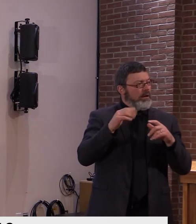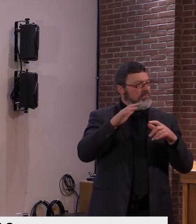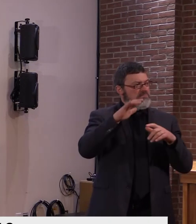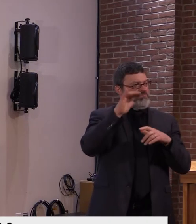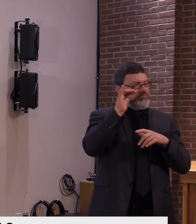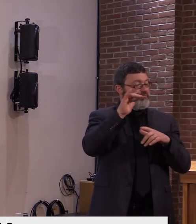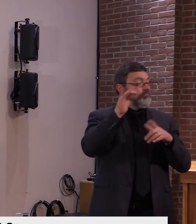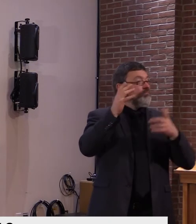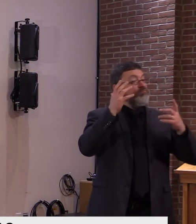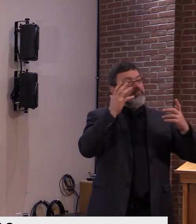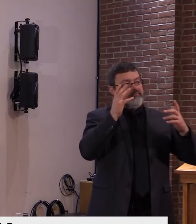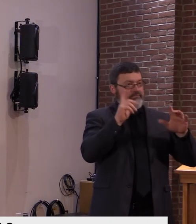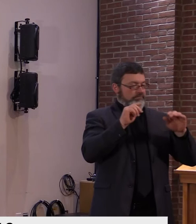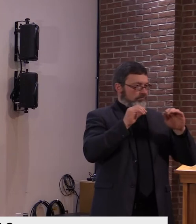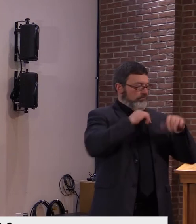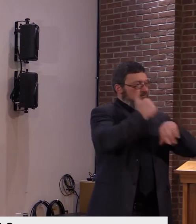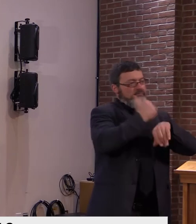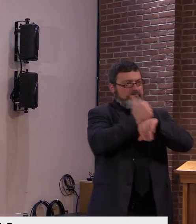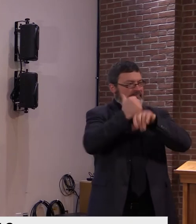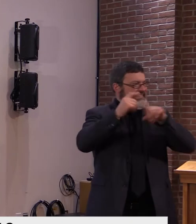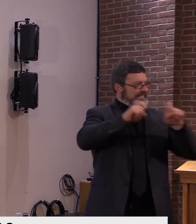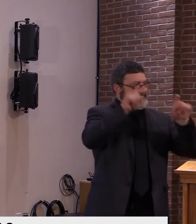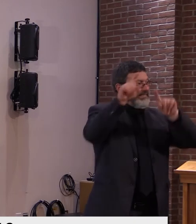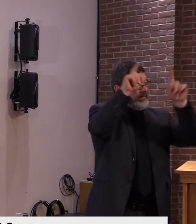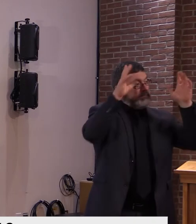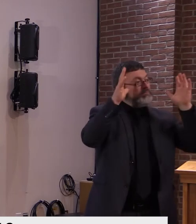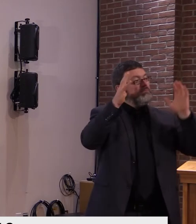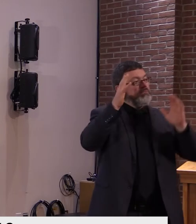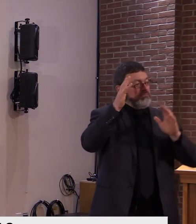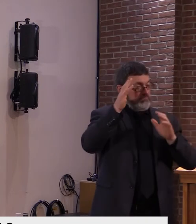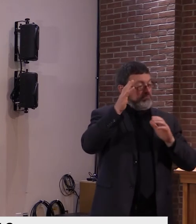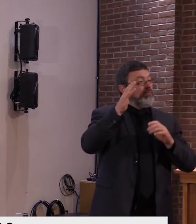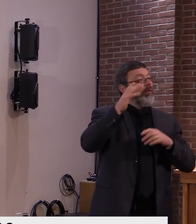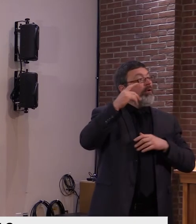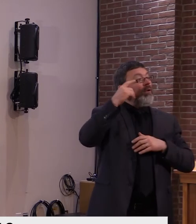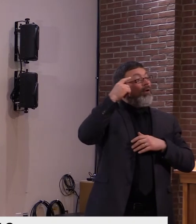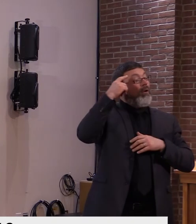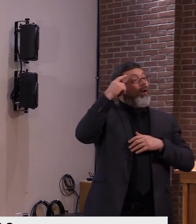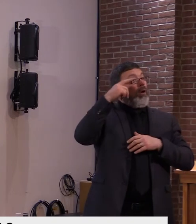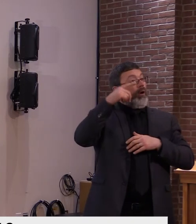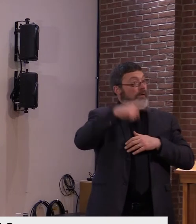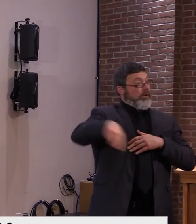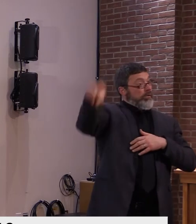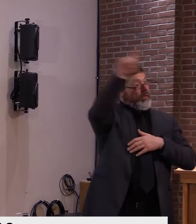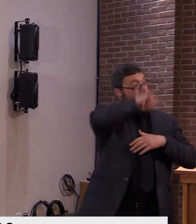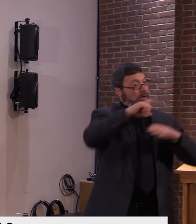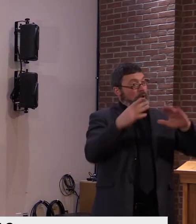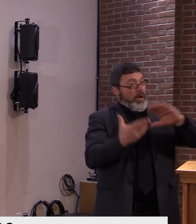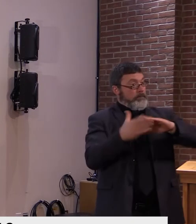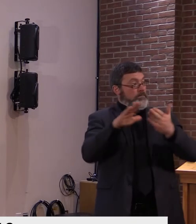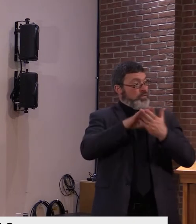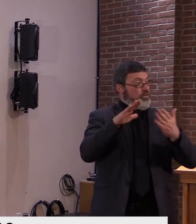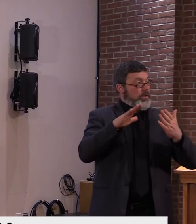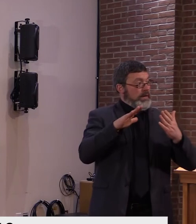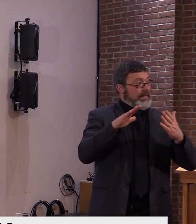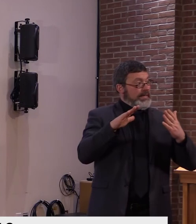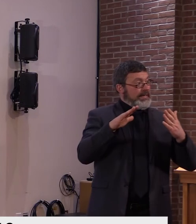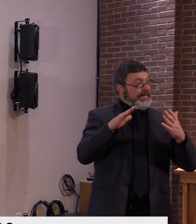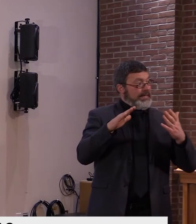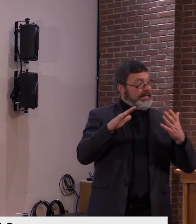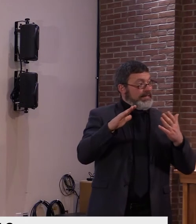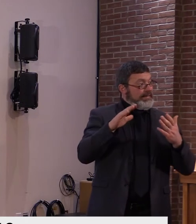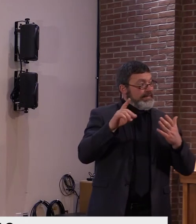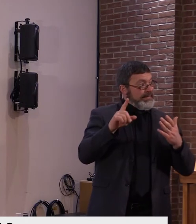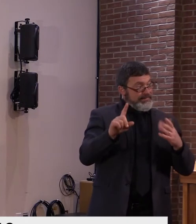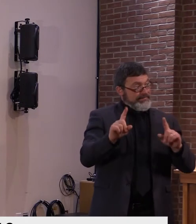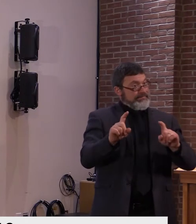strategies that the general public could adopt that might bolster surveillance testing in